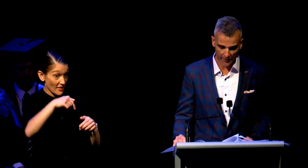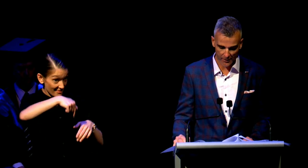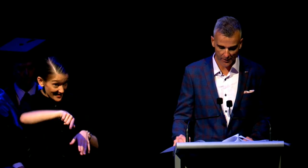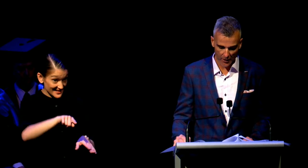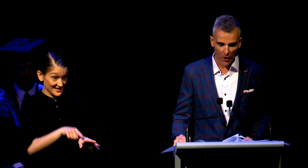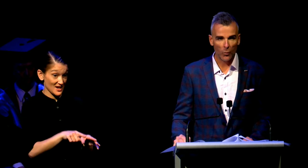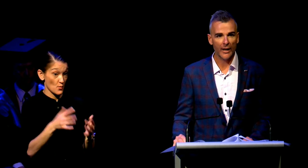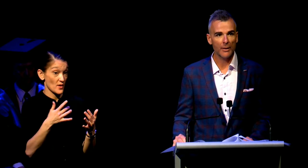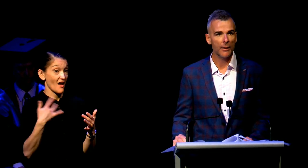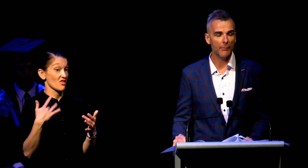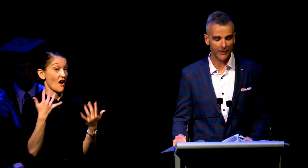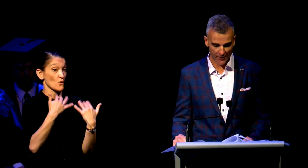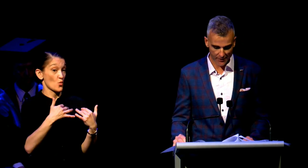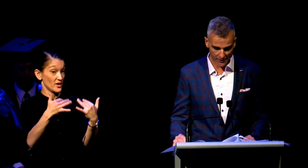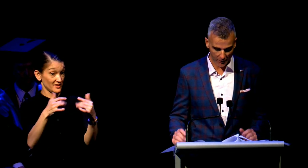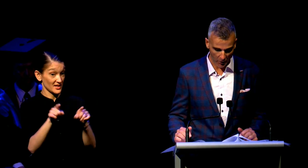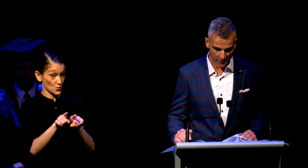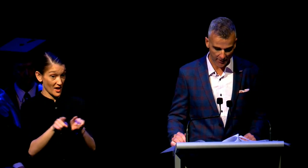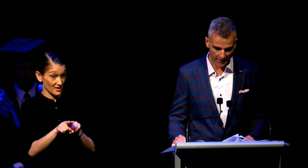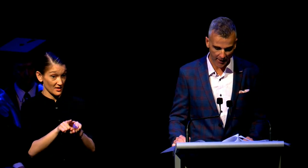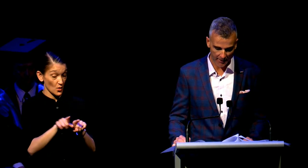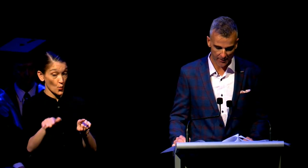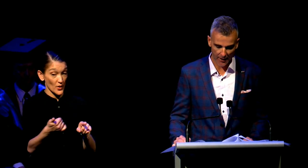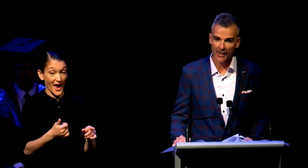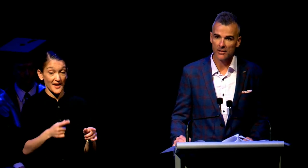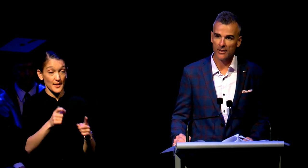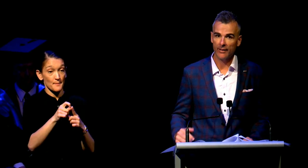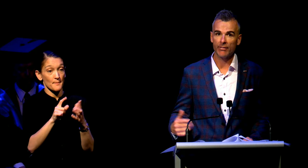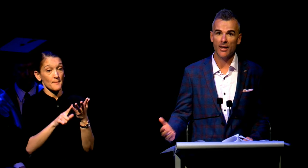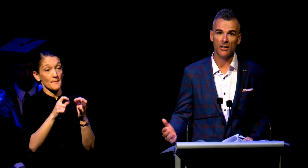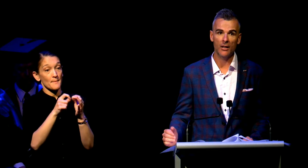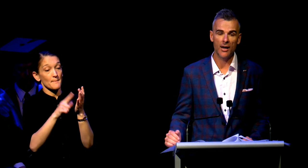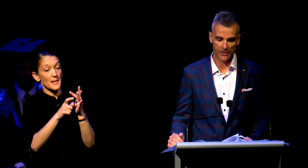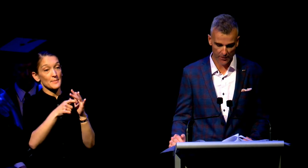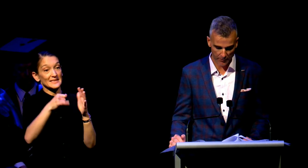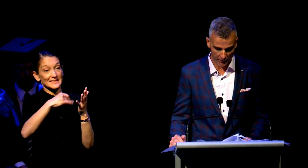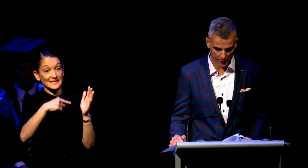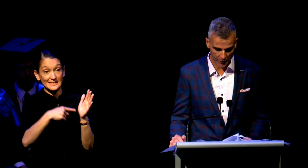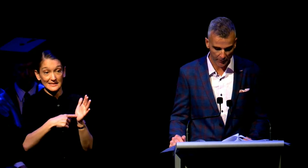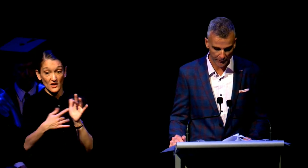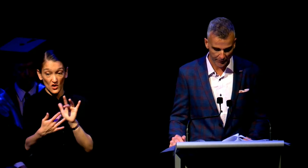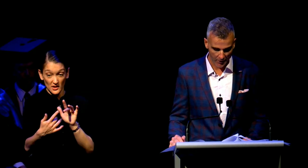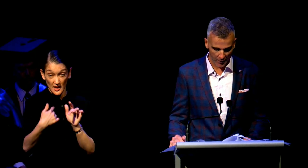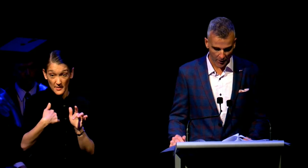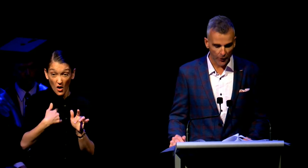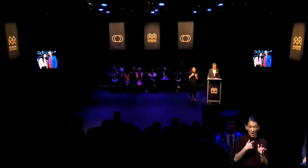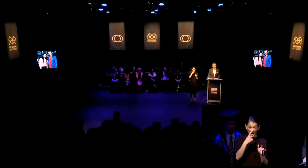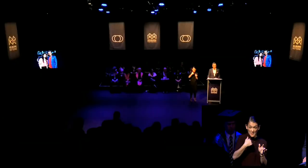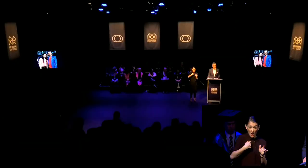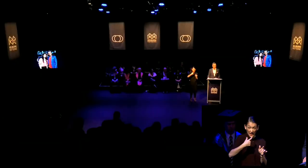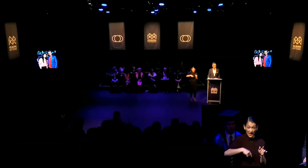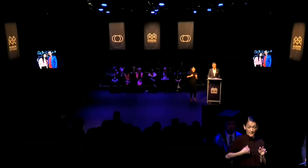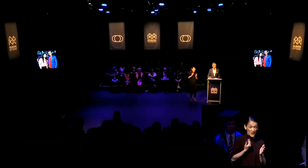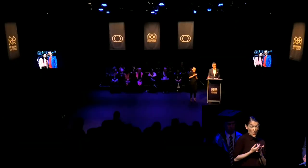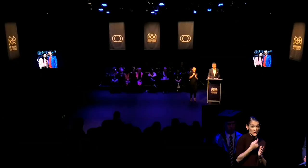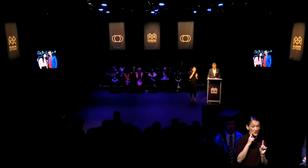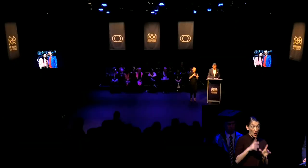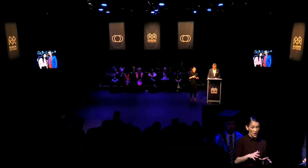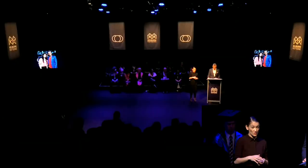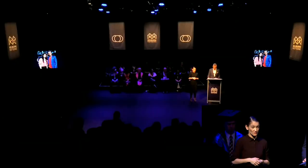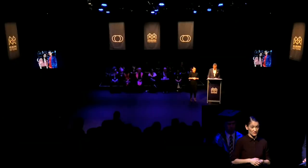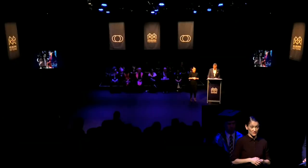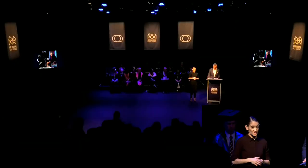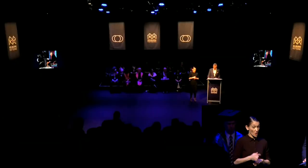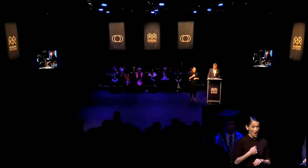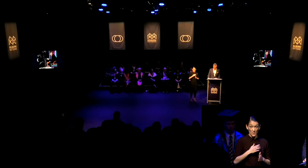studio audience. We had publicists contacting us, asking if their clients could be on the show. No longer was I begging them